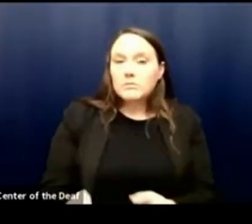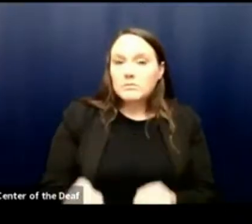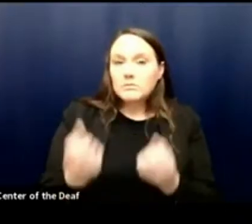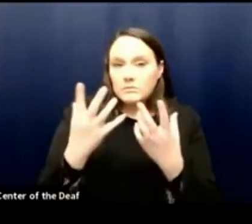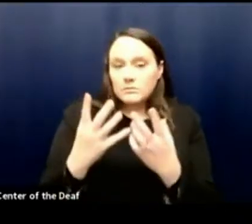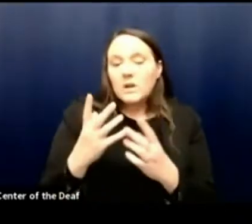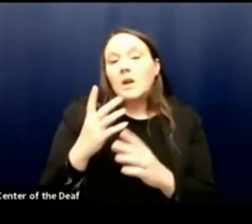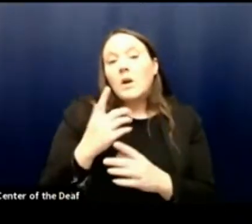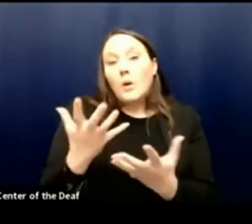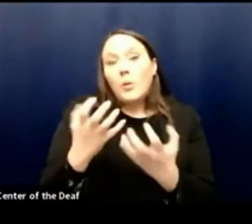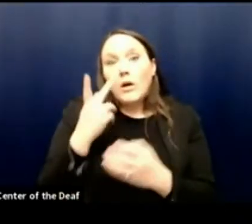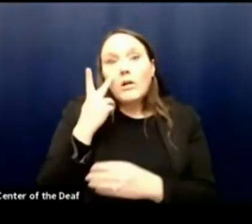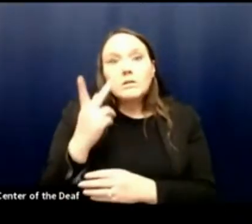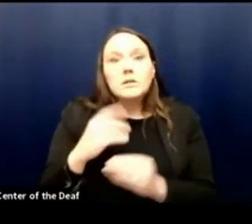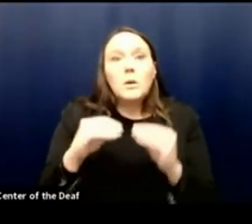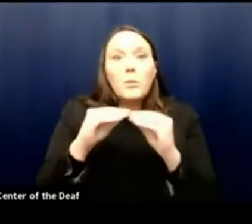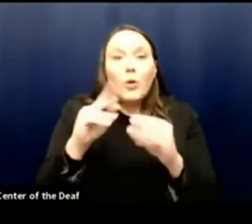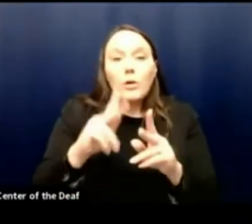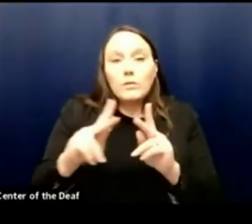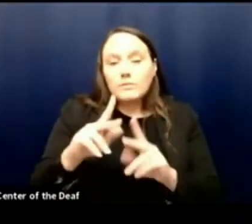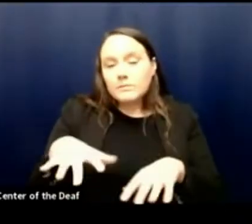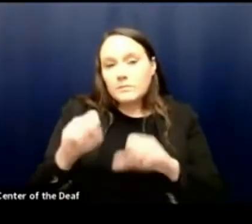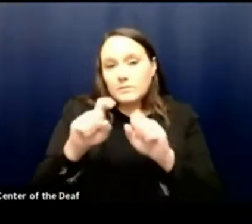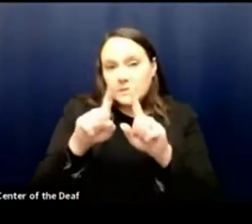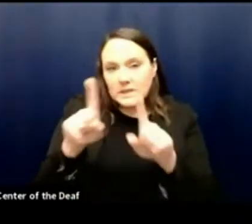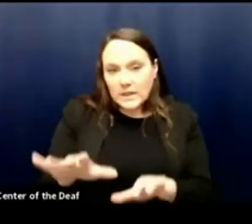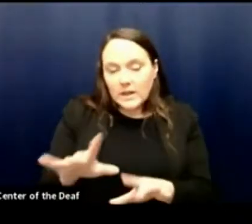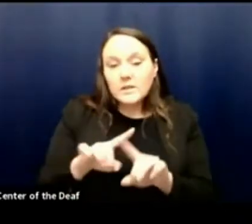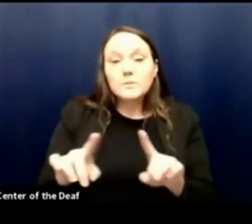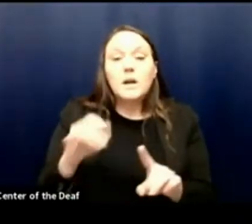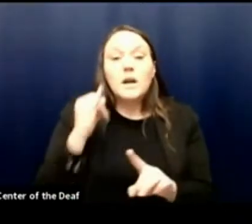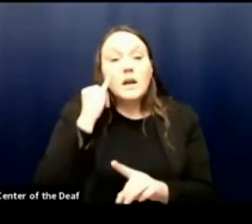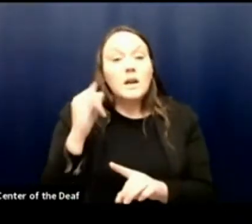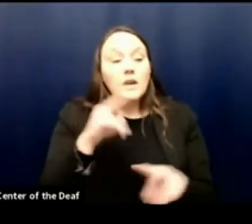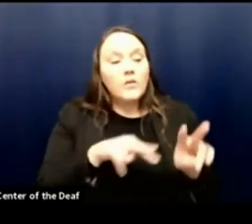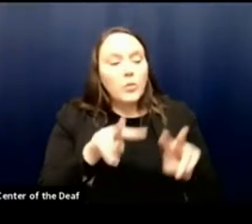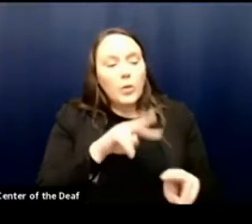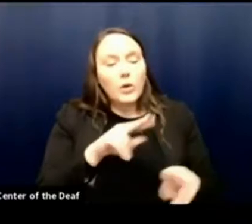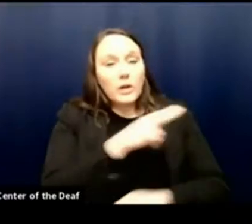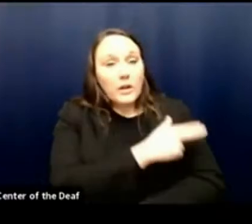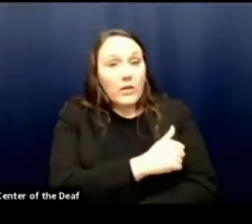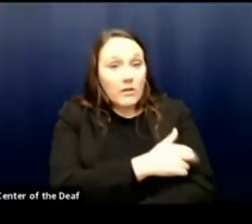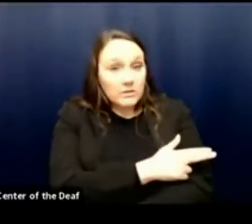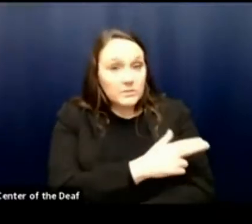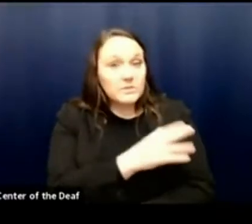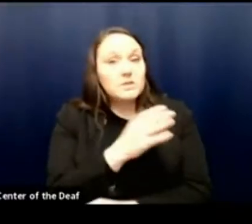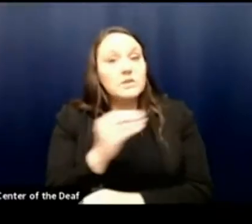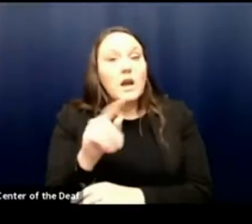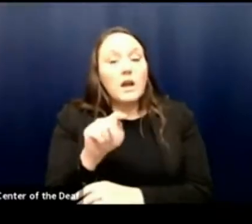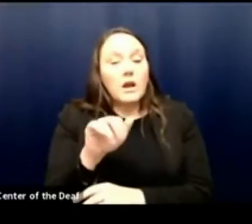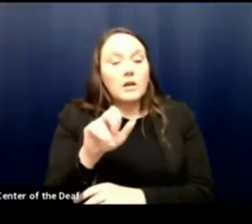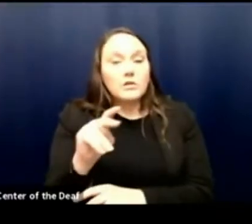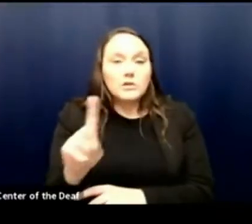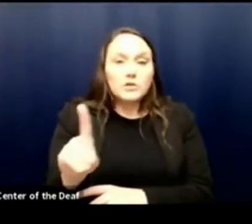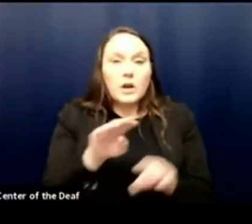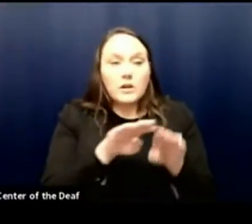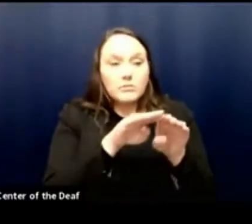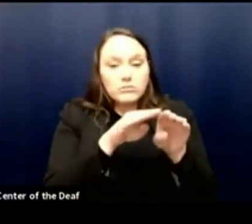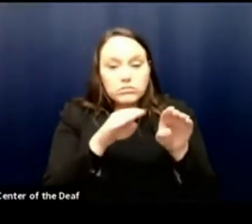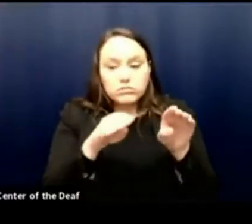see more people getting tested. But if we look at our hospitalizations and the trending down of